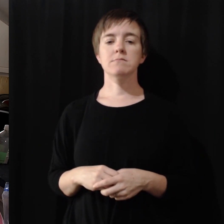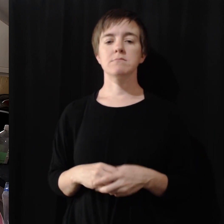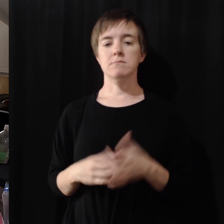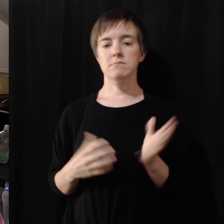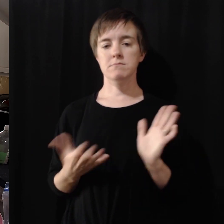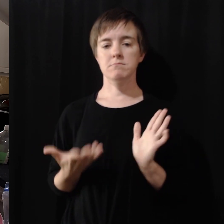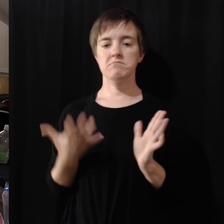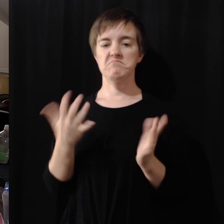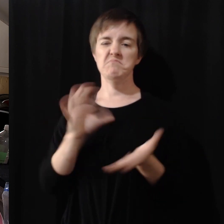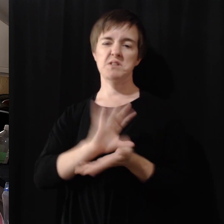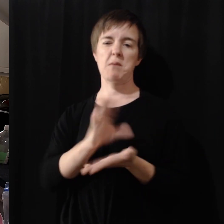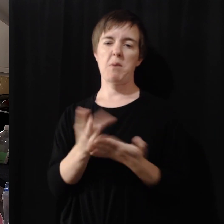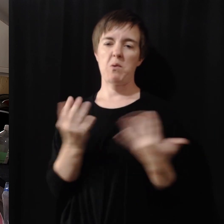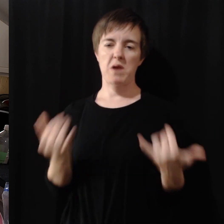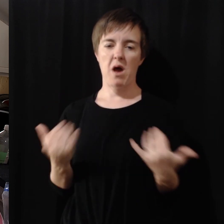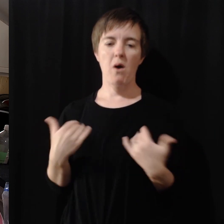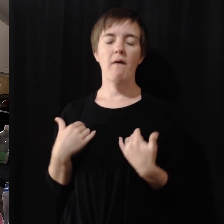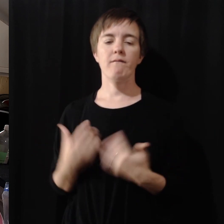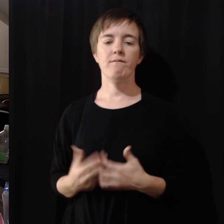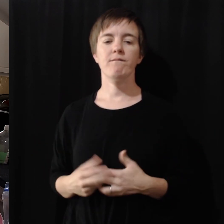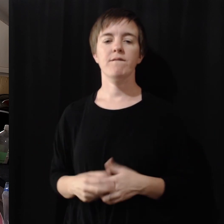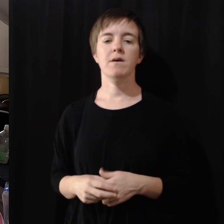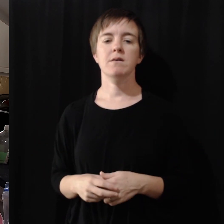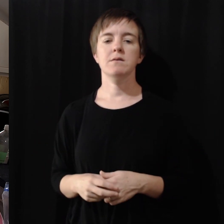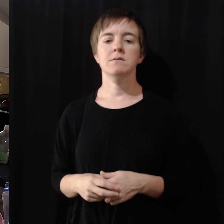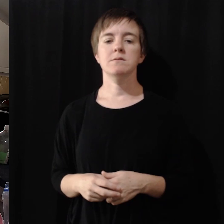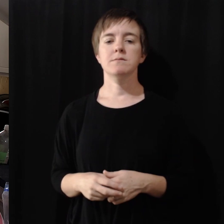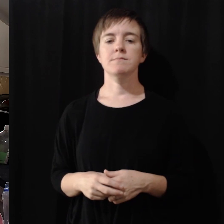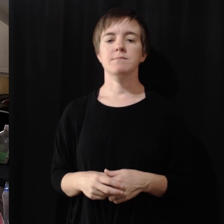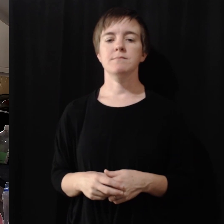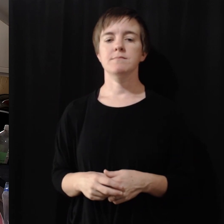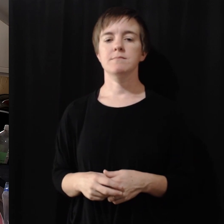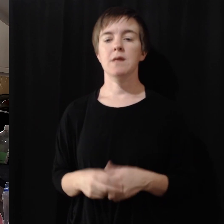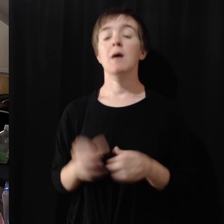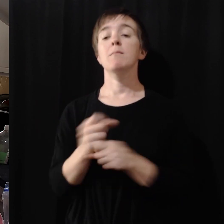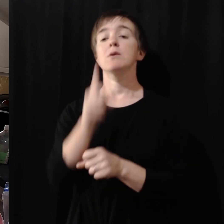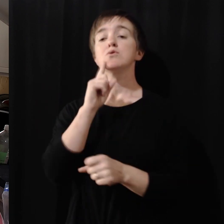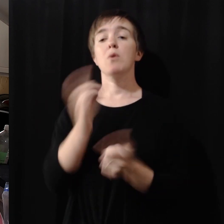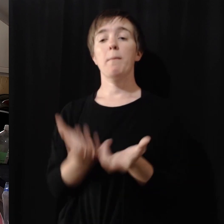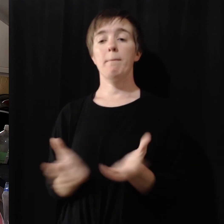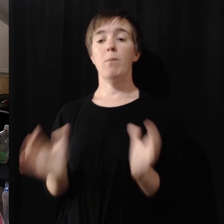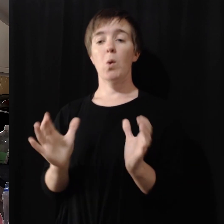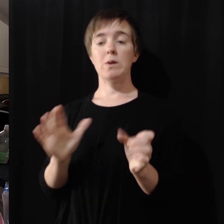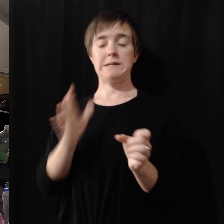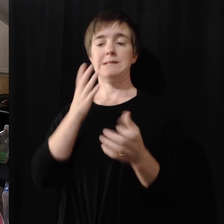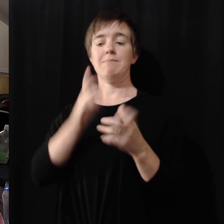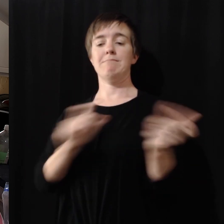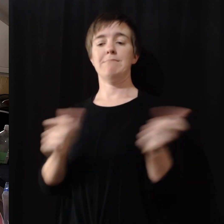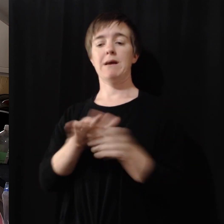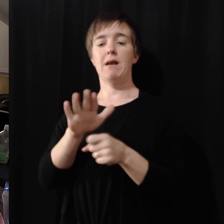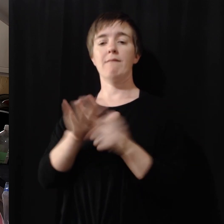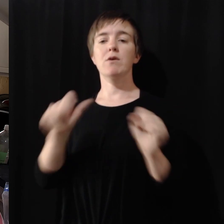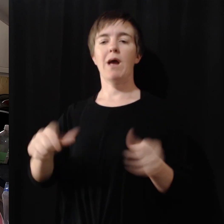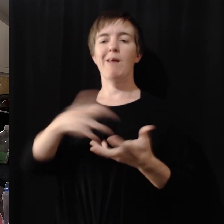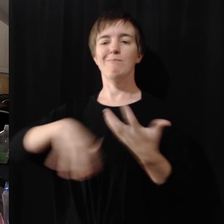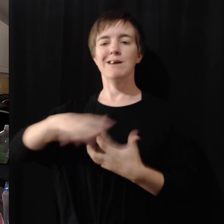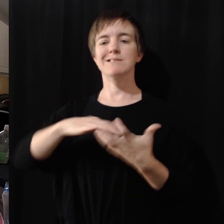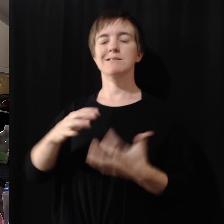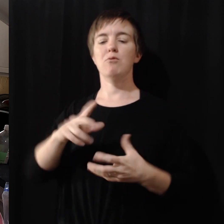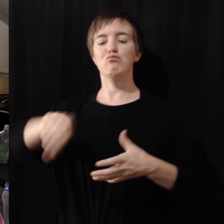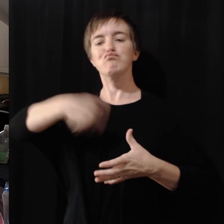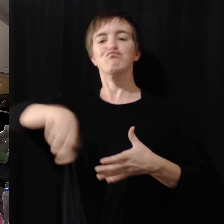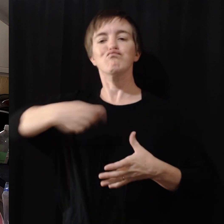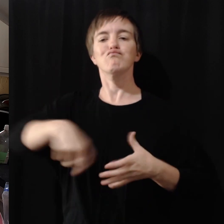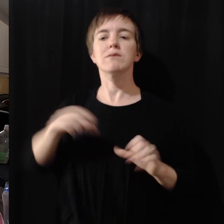So this is about the amount we have now. Just get in a big enough bowl that you can mix it all in with a little bit of